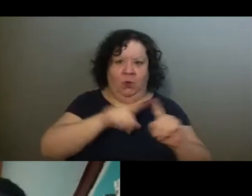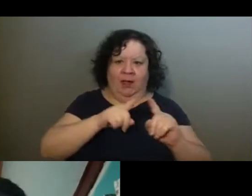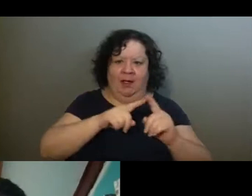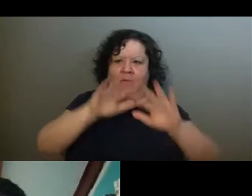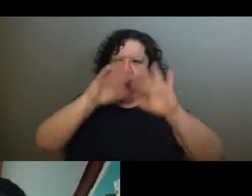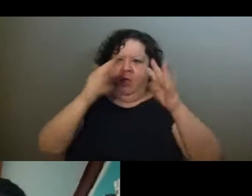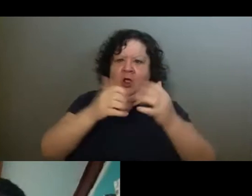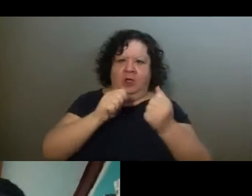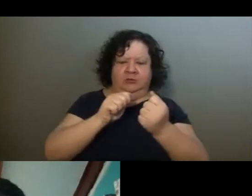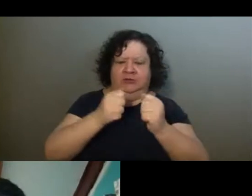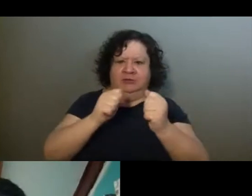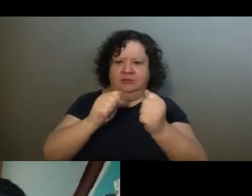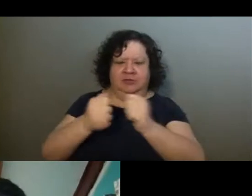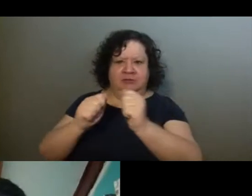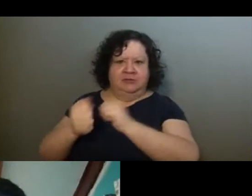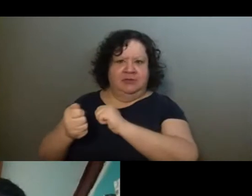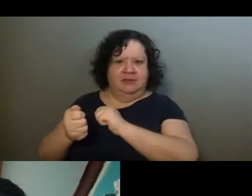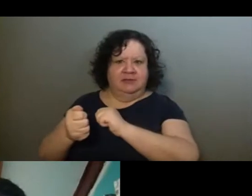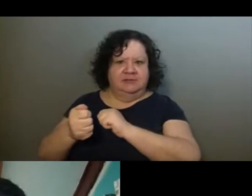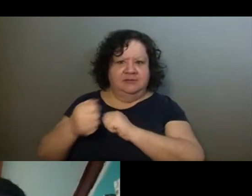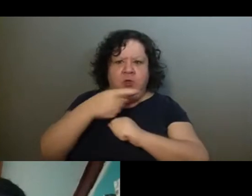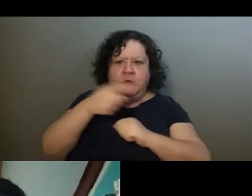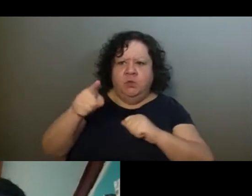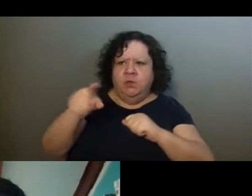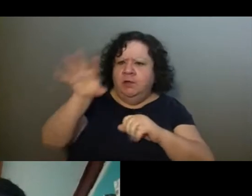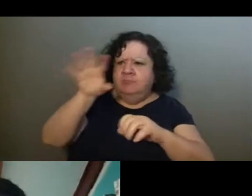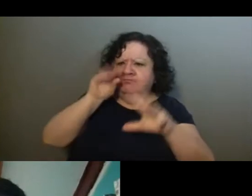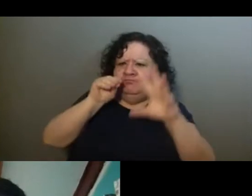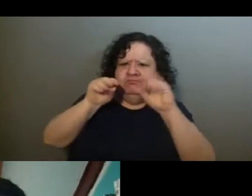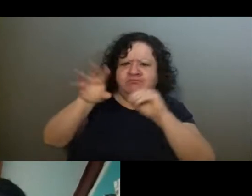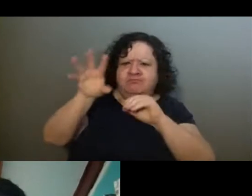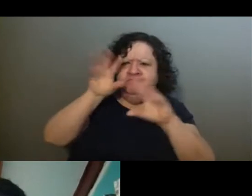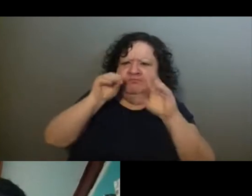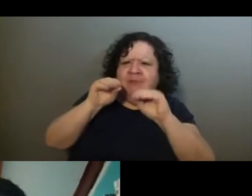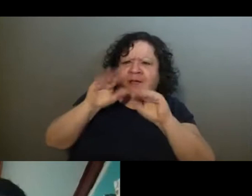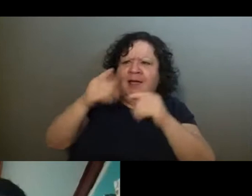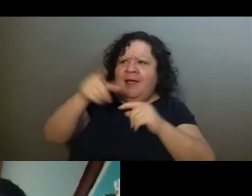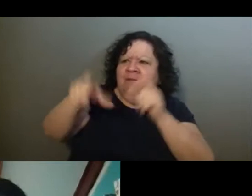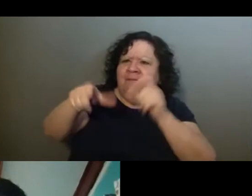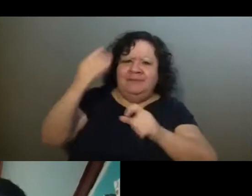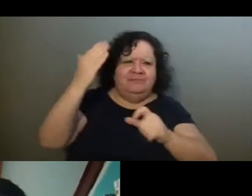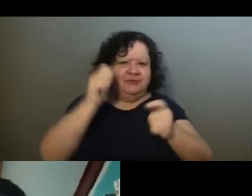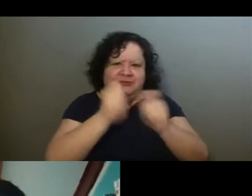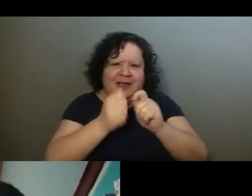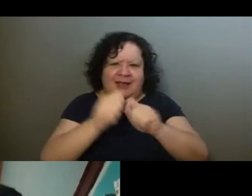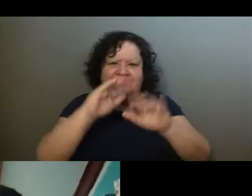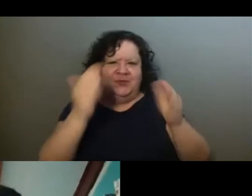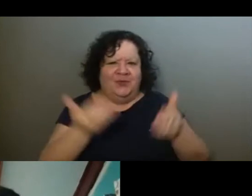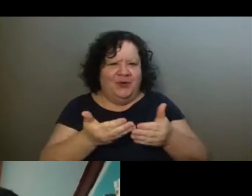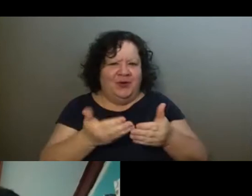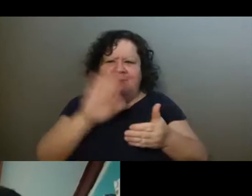makers in action, cutting edge technology for disability inclusive development, early warning and